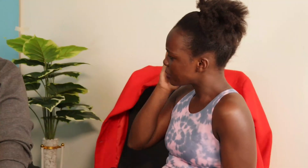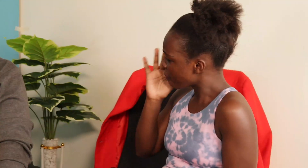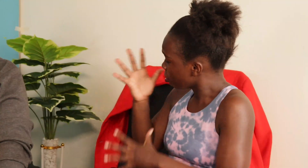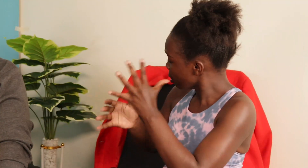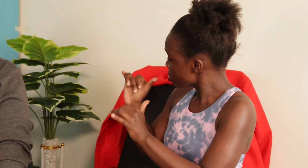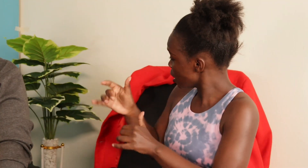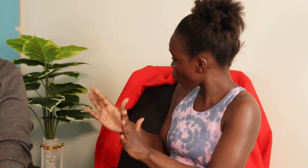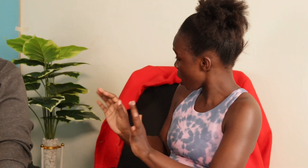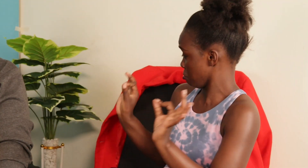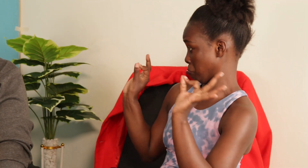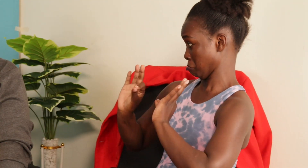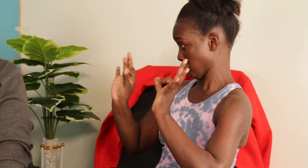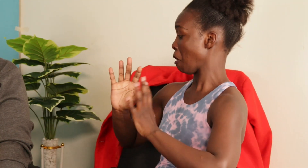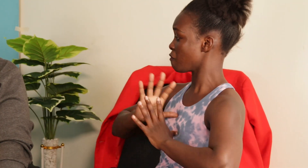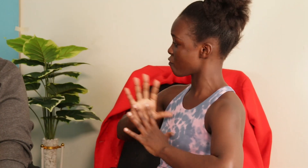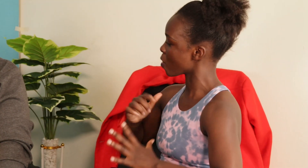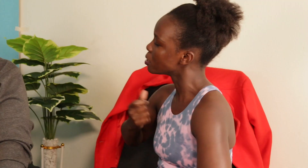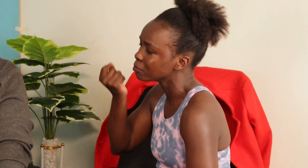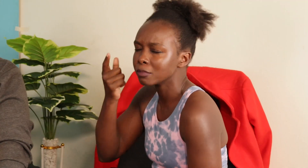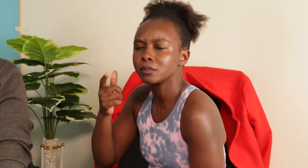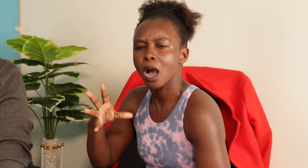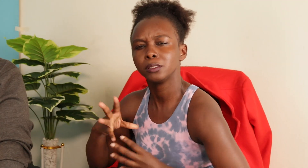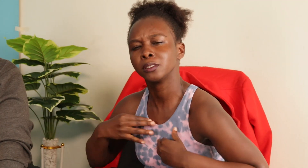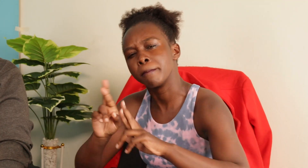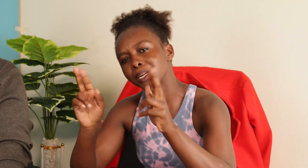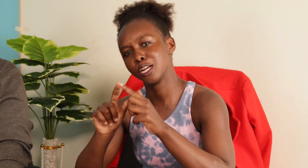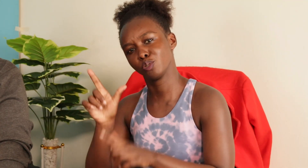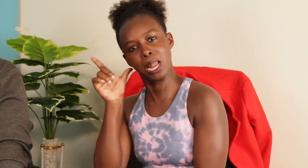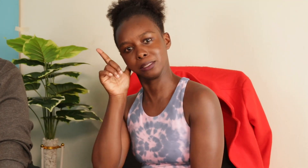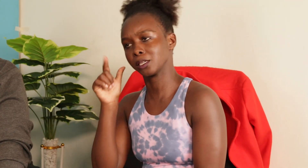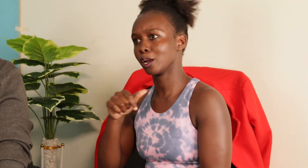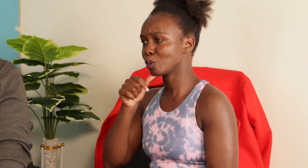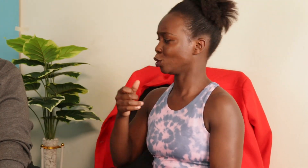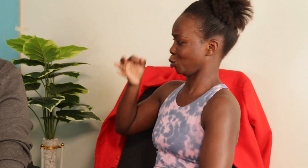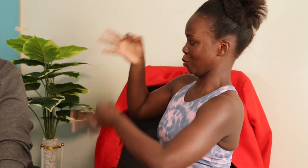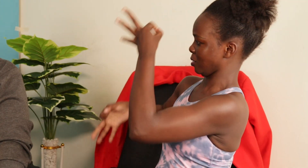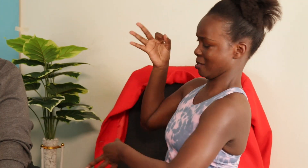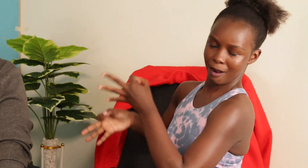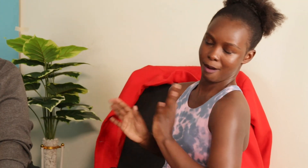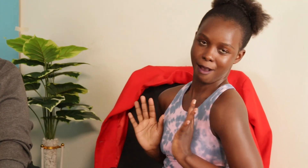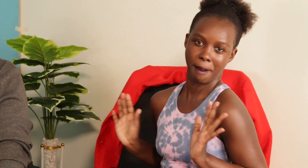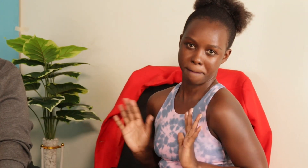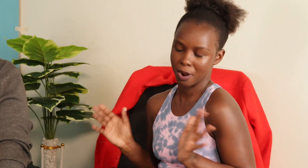he's communicating. So you will find that they all have their own different special way of signing. So don't